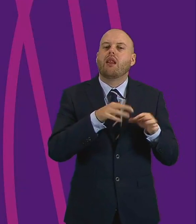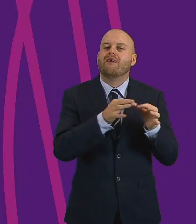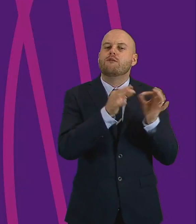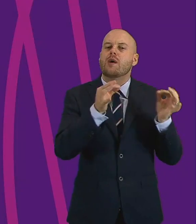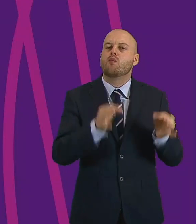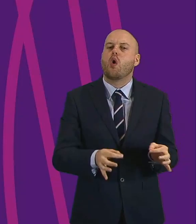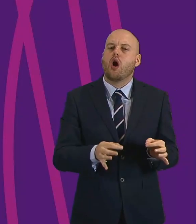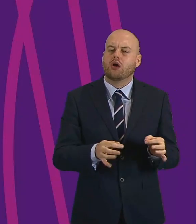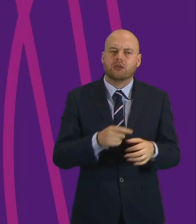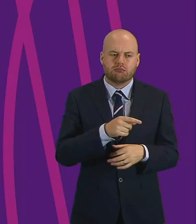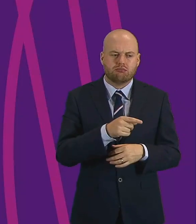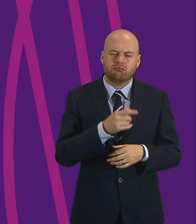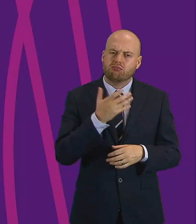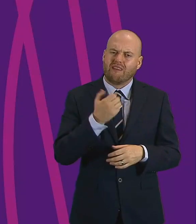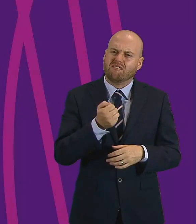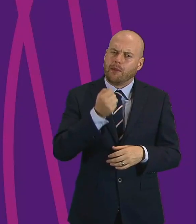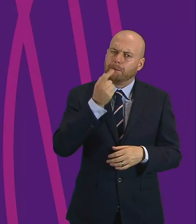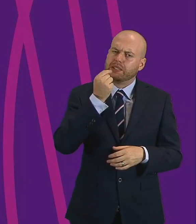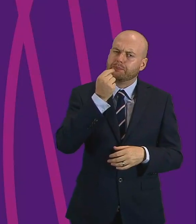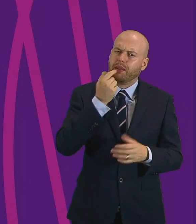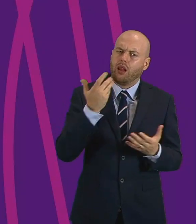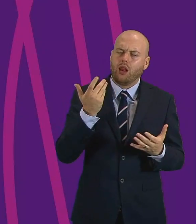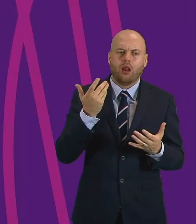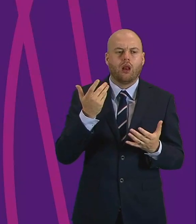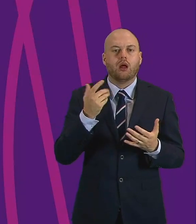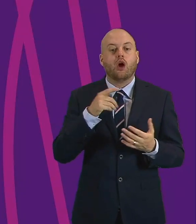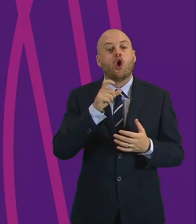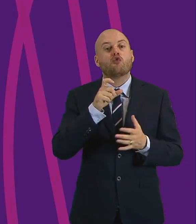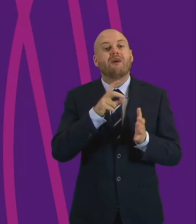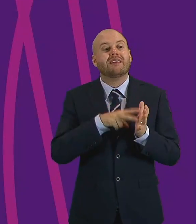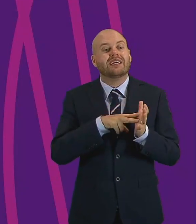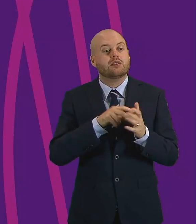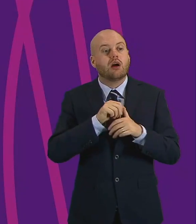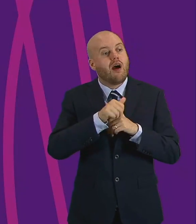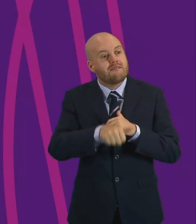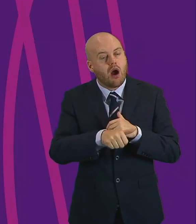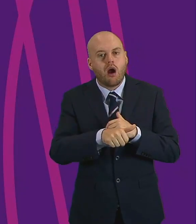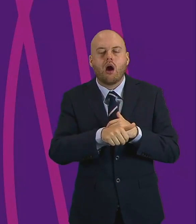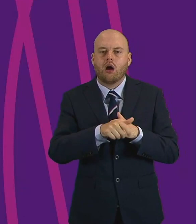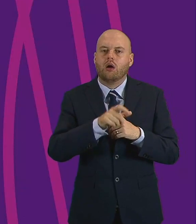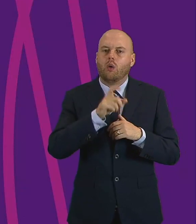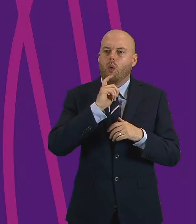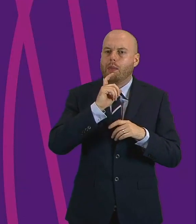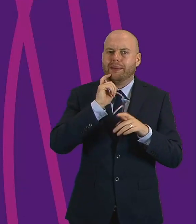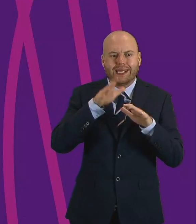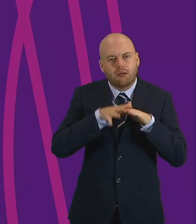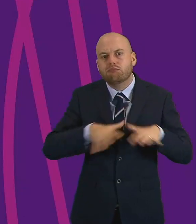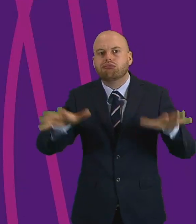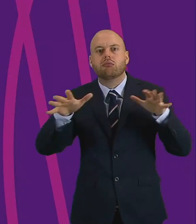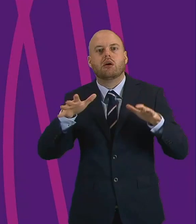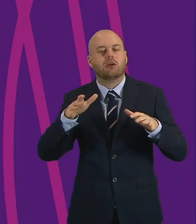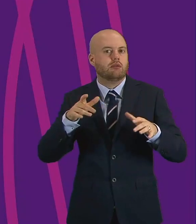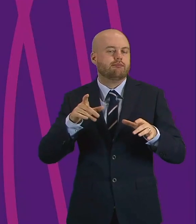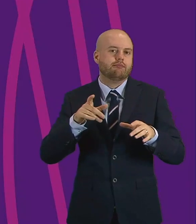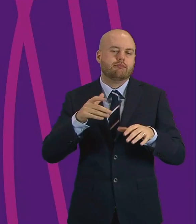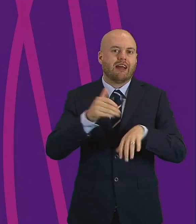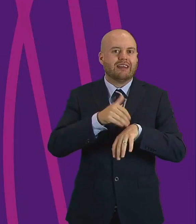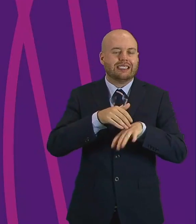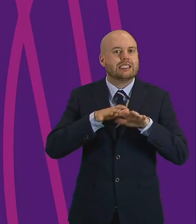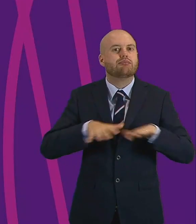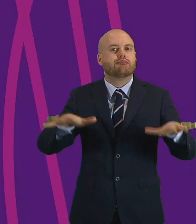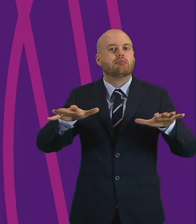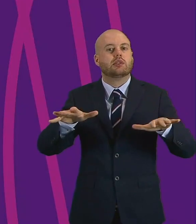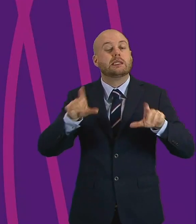possibility that COVID will turn out to be a substantial asymmetric shock, but not if it occurs as a result of the Scottish